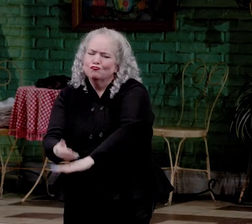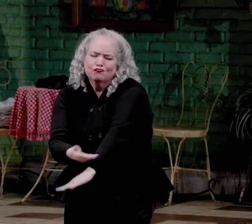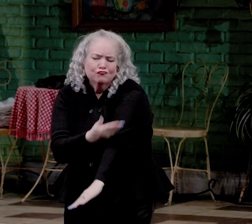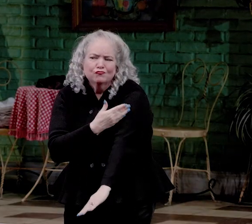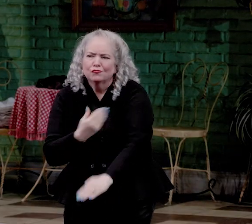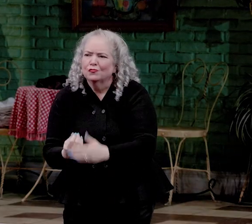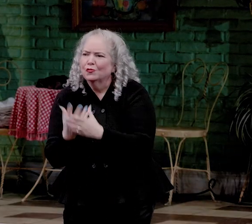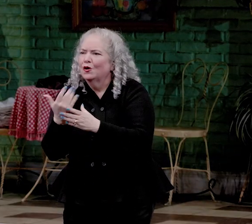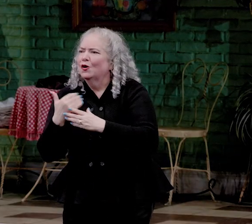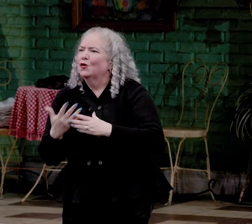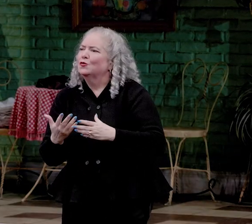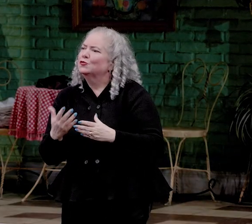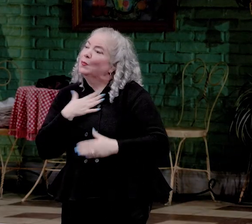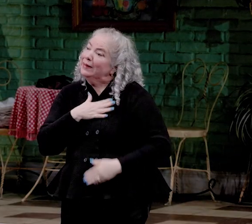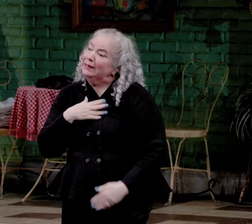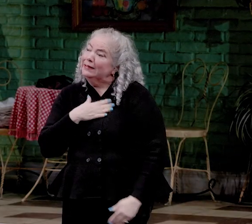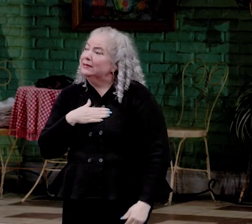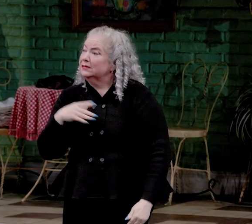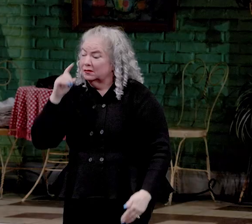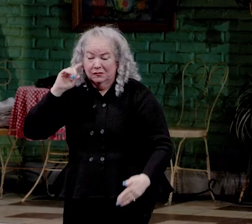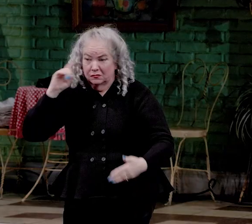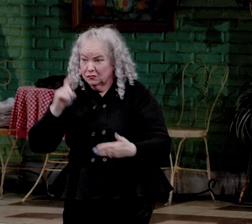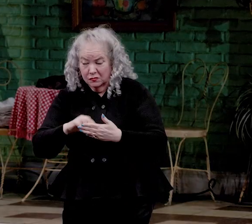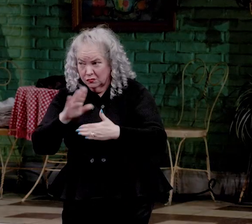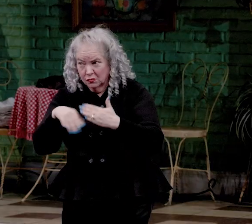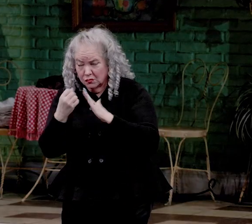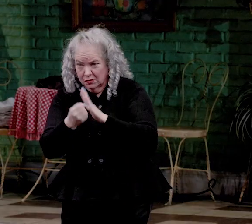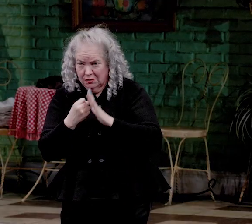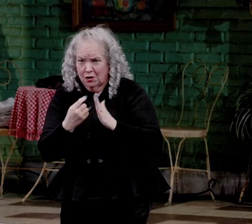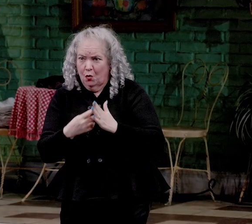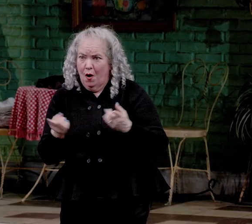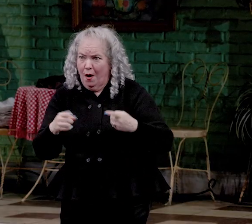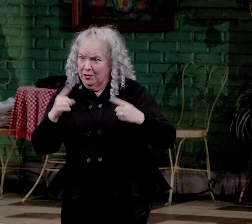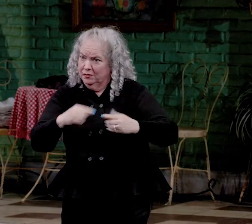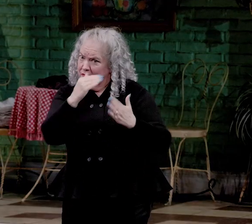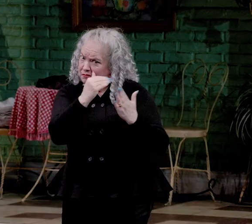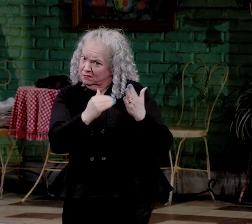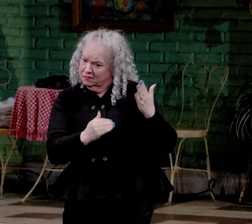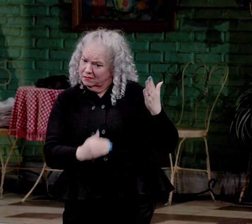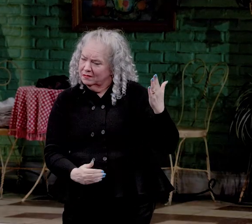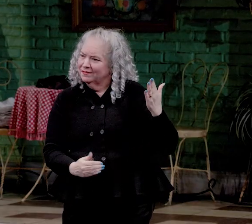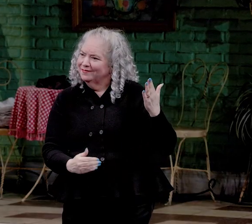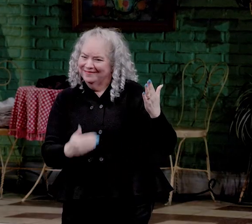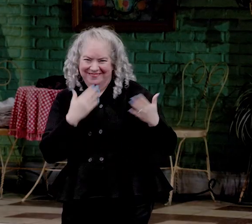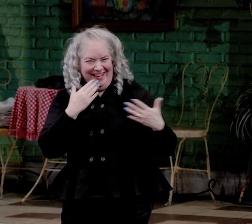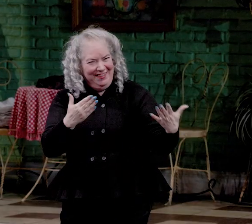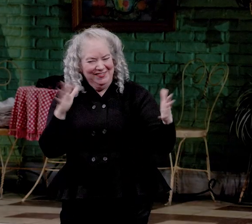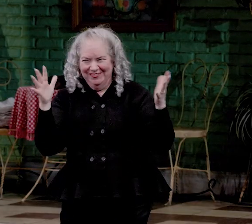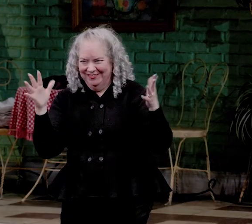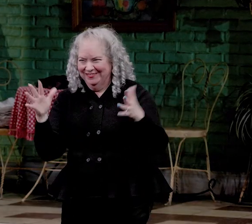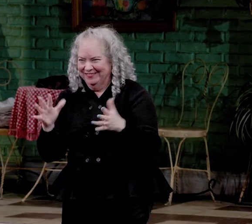what this could be. So please make sure you check out all season long what's coming up for us. Yeah.